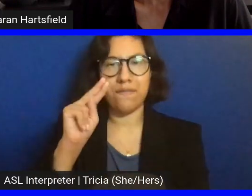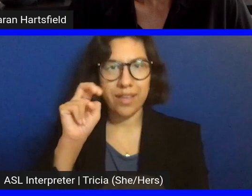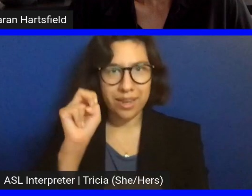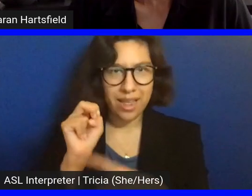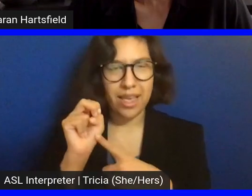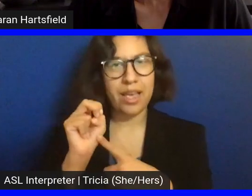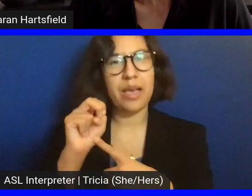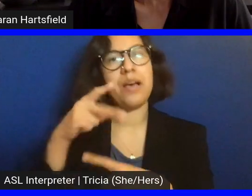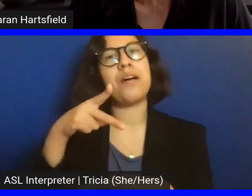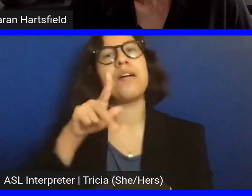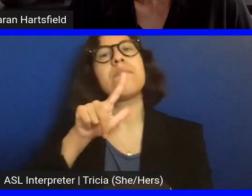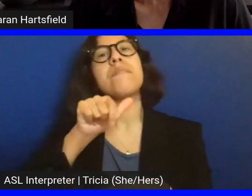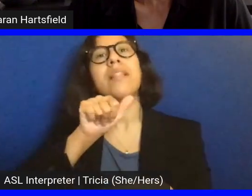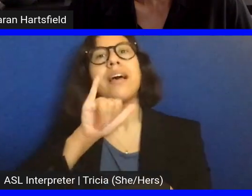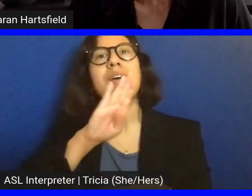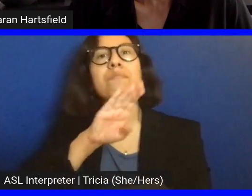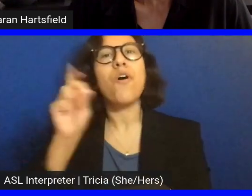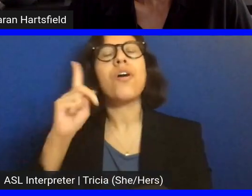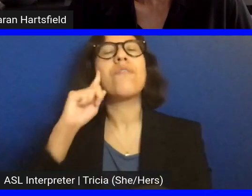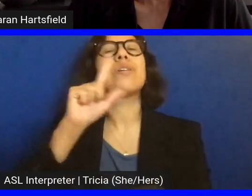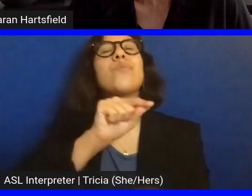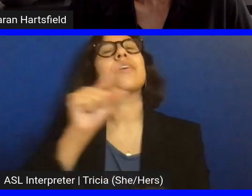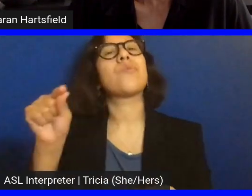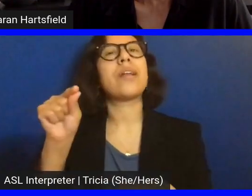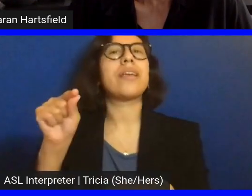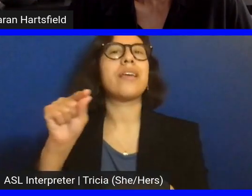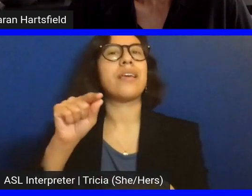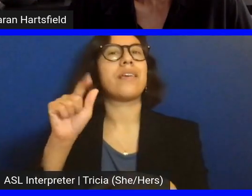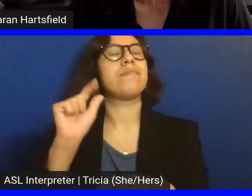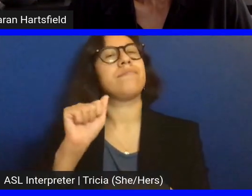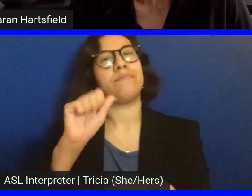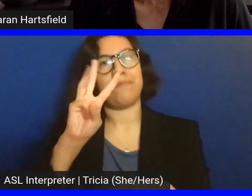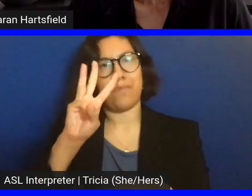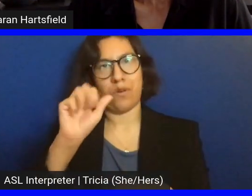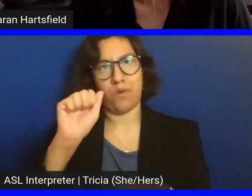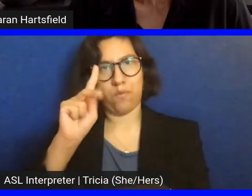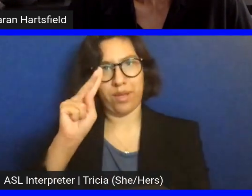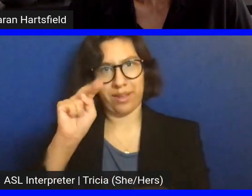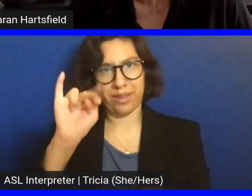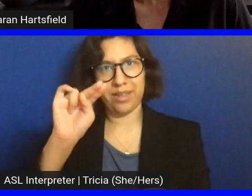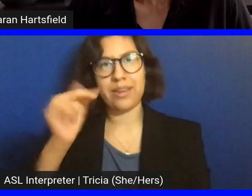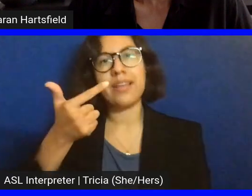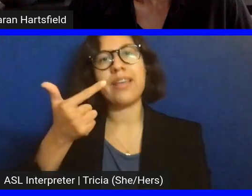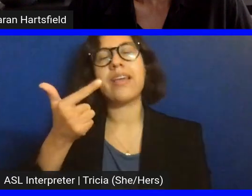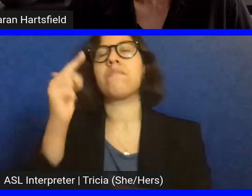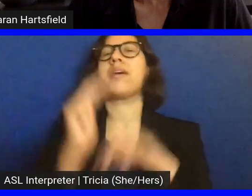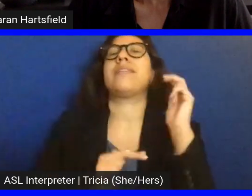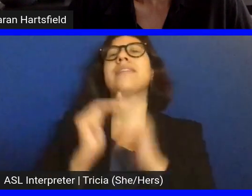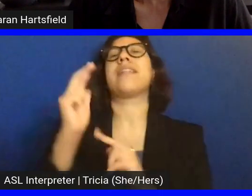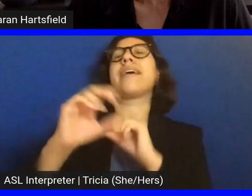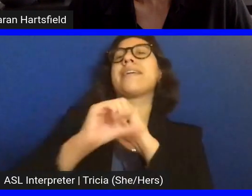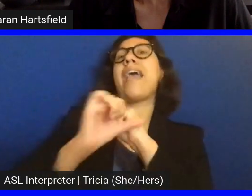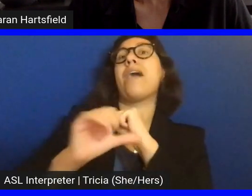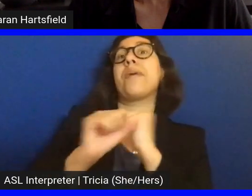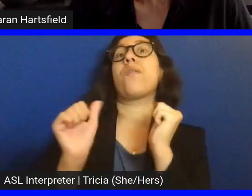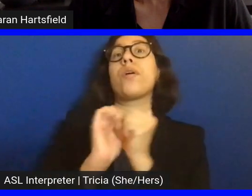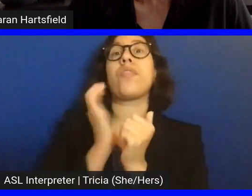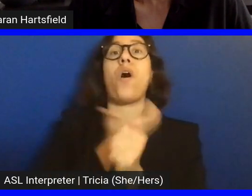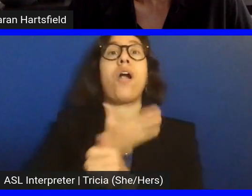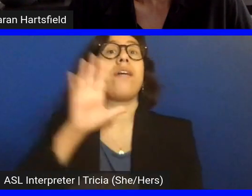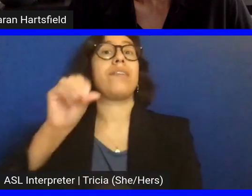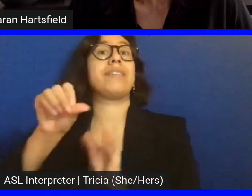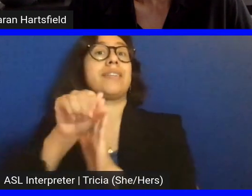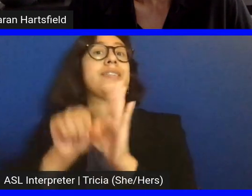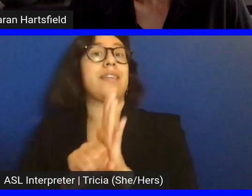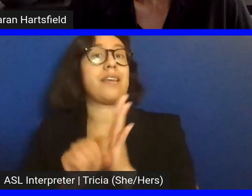involved in the 2020 awakening, which is what we are building this year as a campaign on top of our 50 state